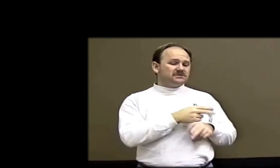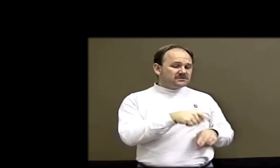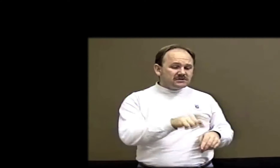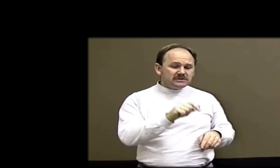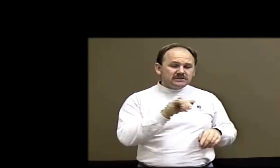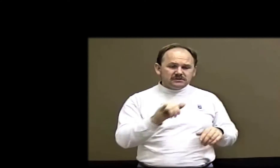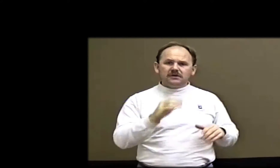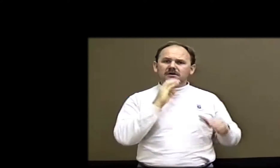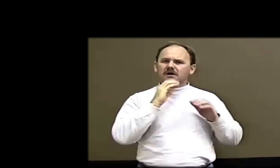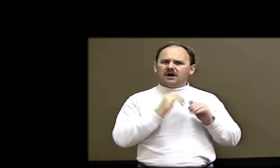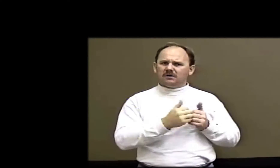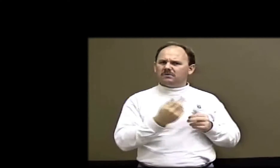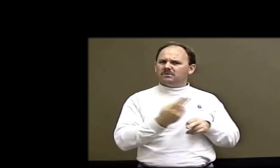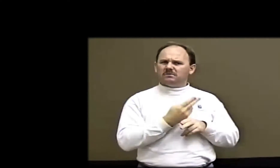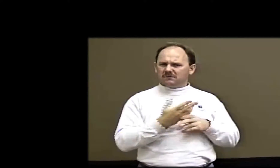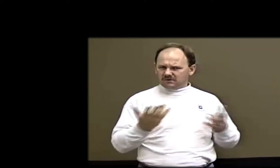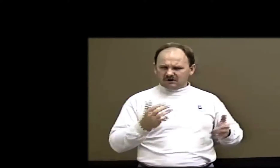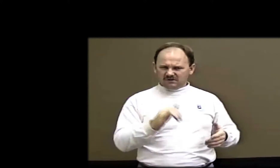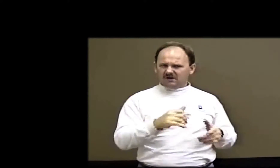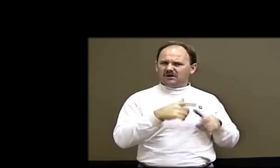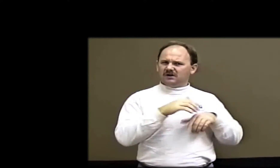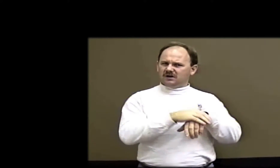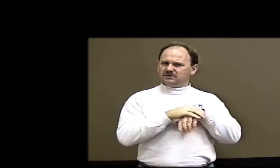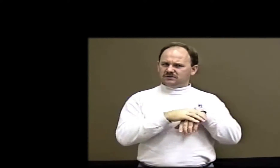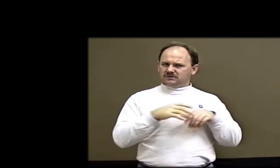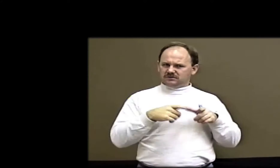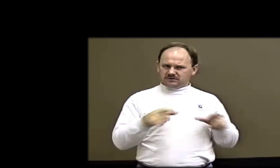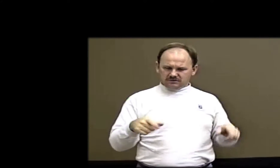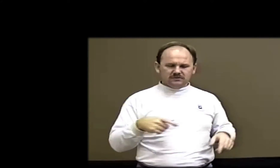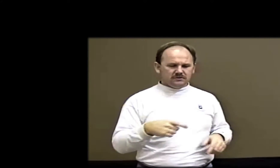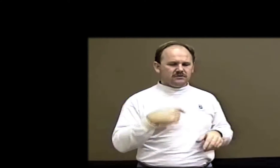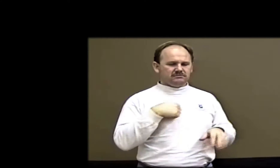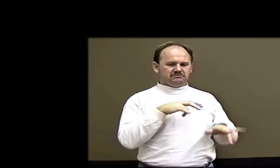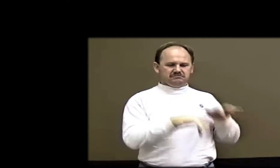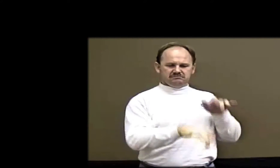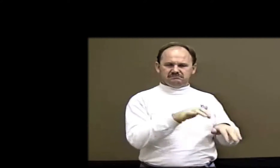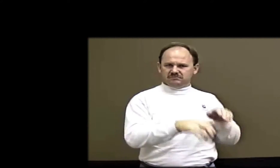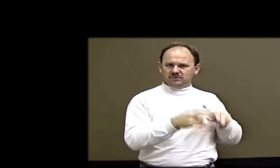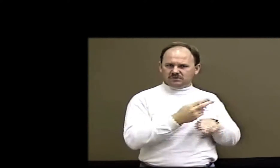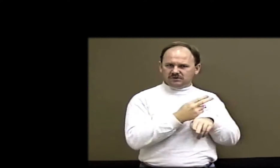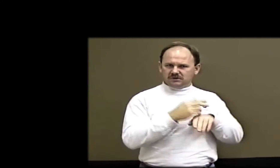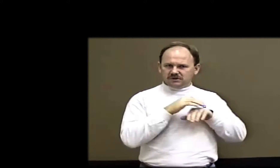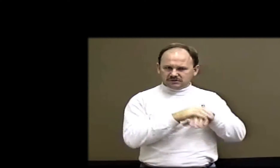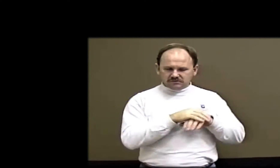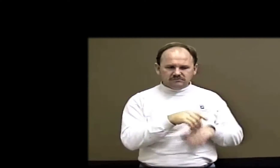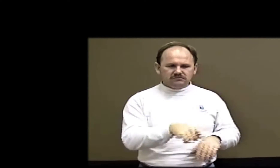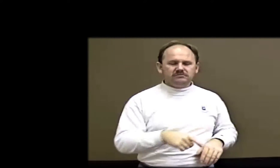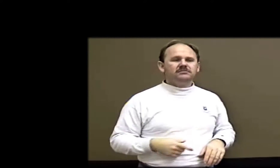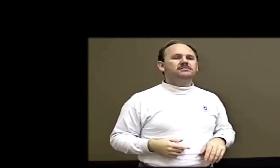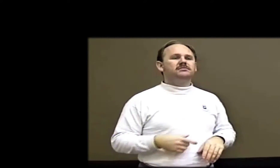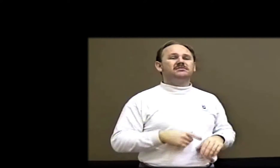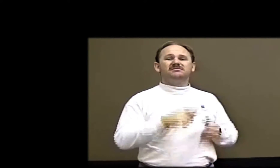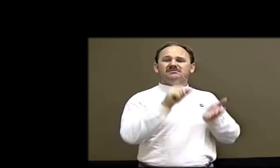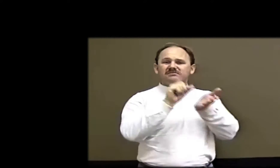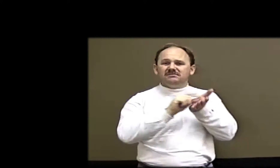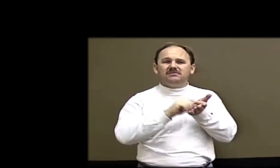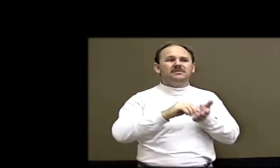message goes to whoever I'm communicating with, who understands how to read and write English. Deaf people